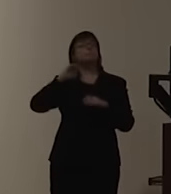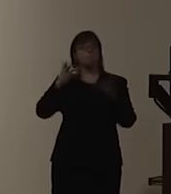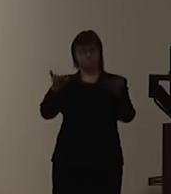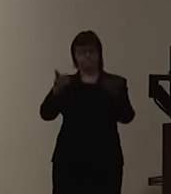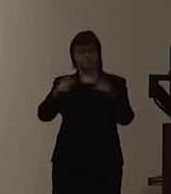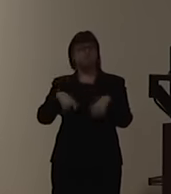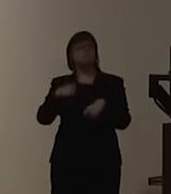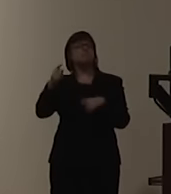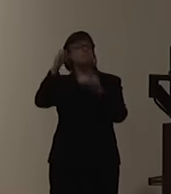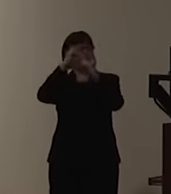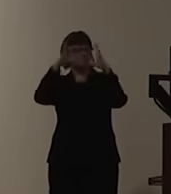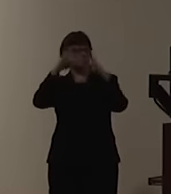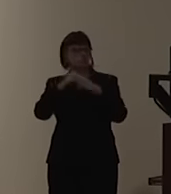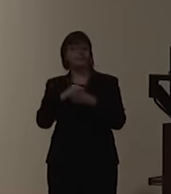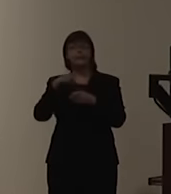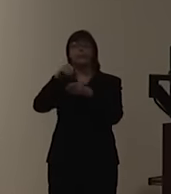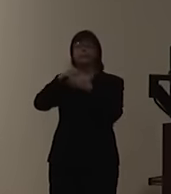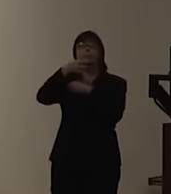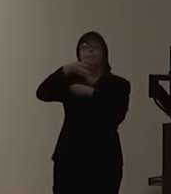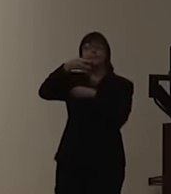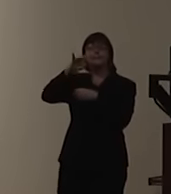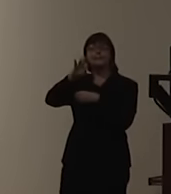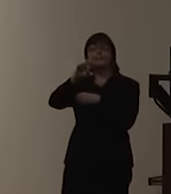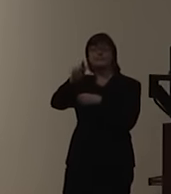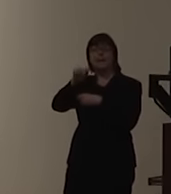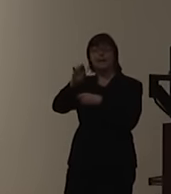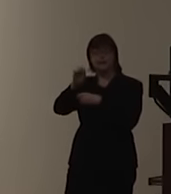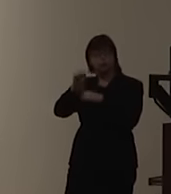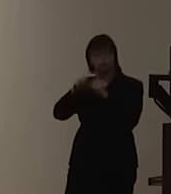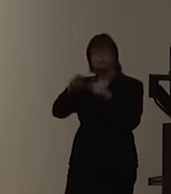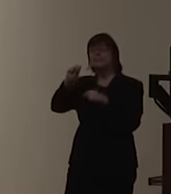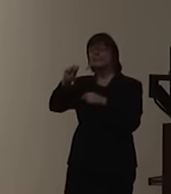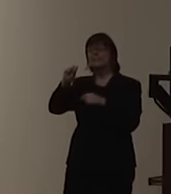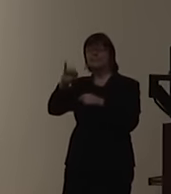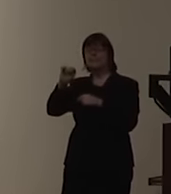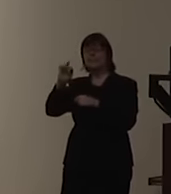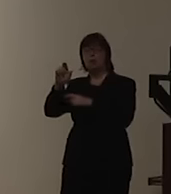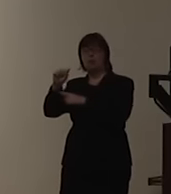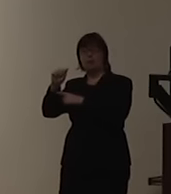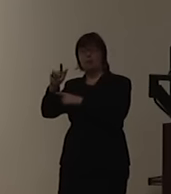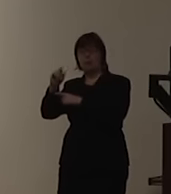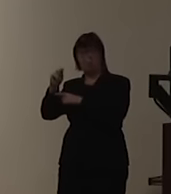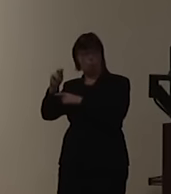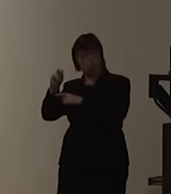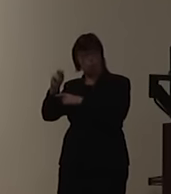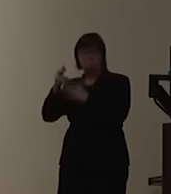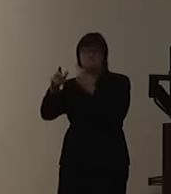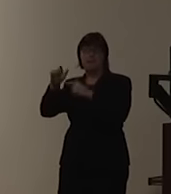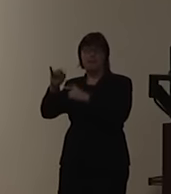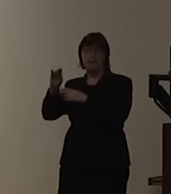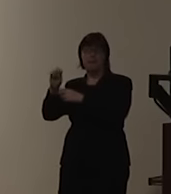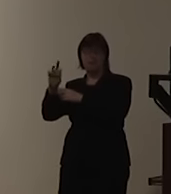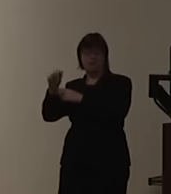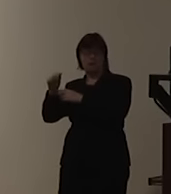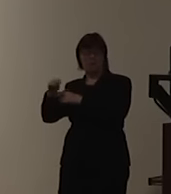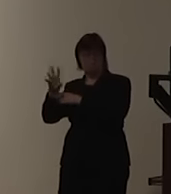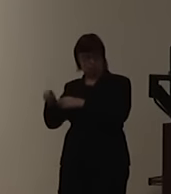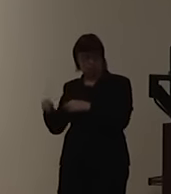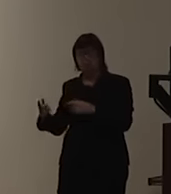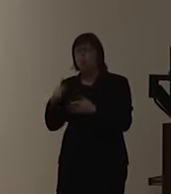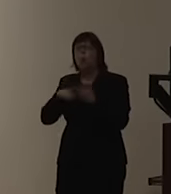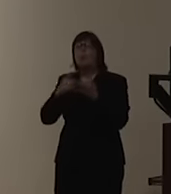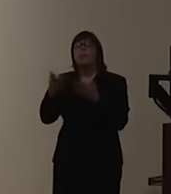middle of rural Zaire, rural Sierra Leone, rural Liberia. What kind of things cause